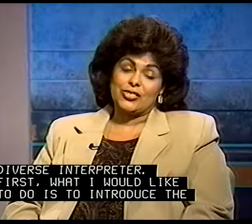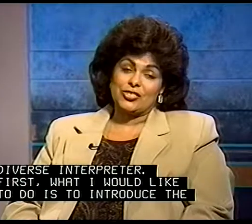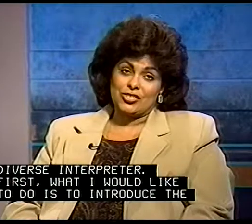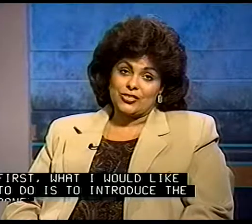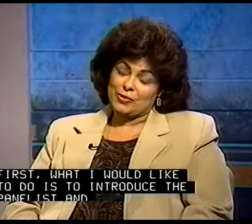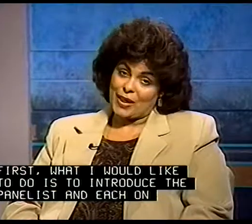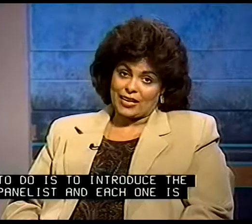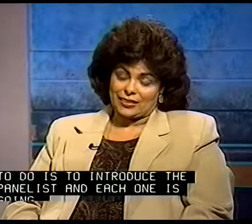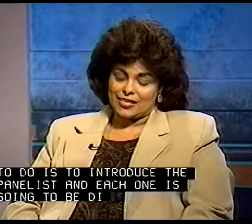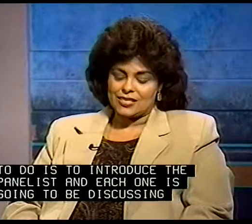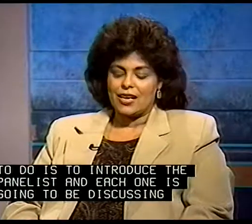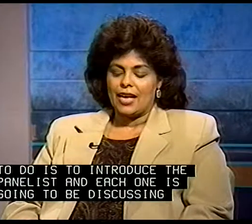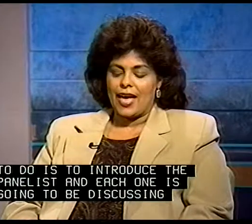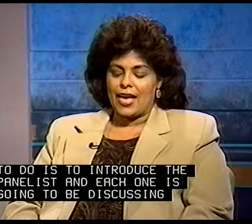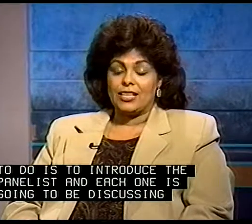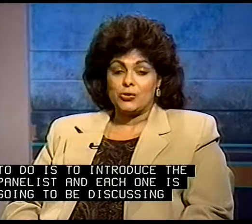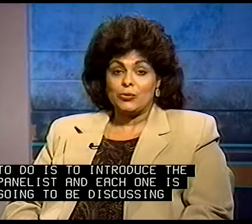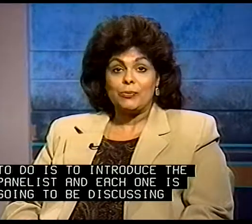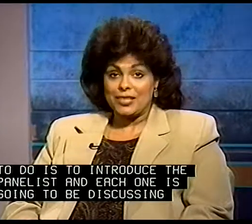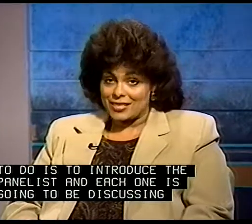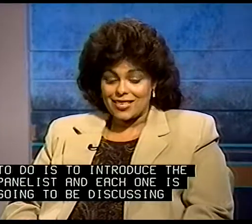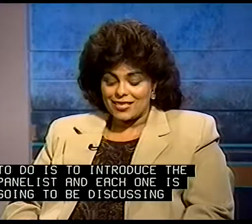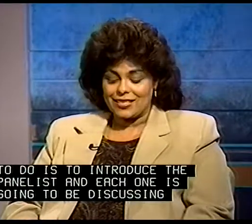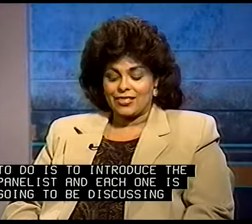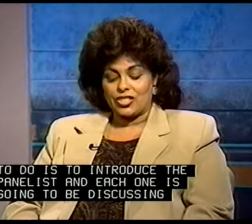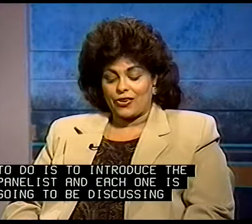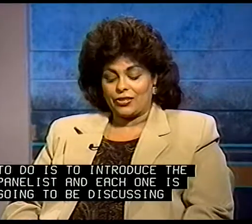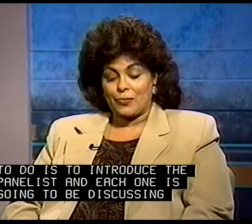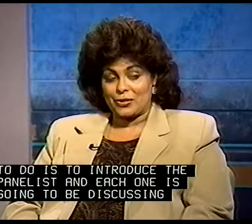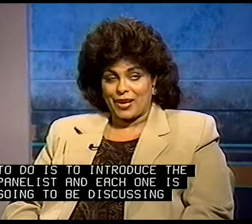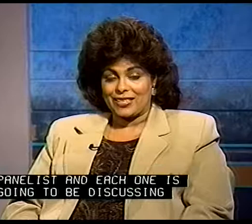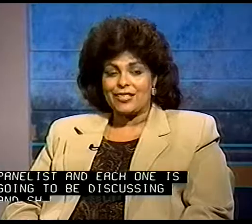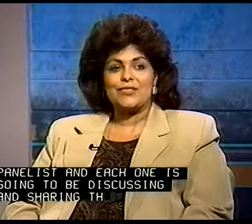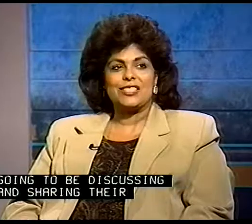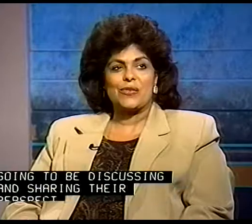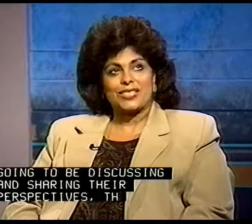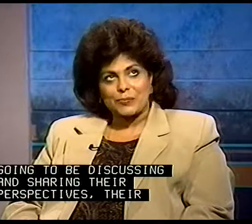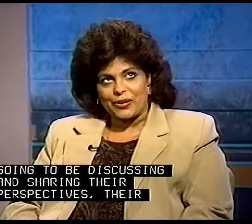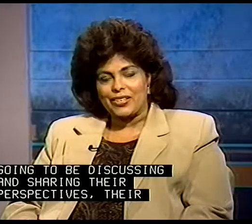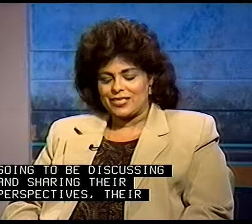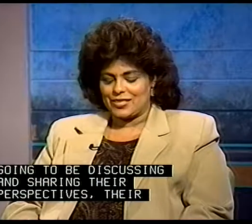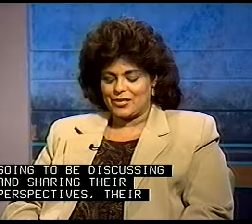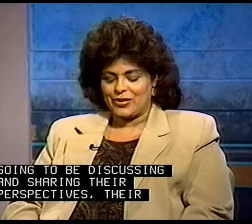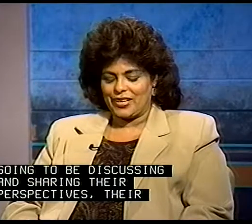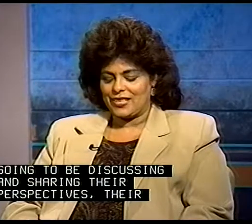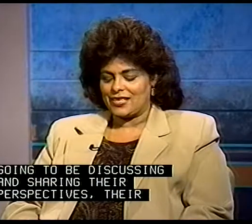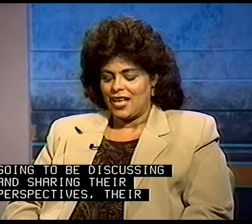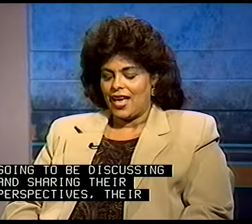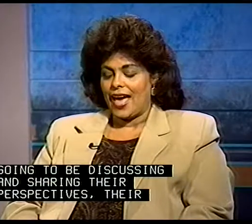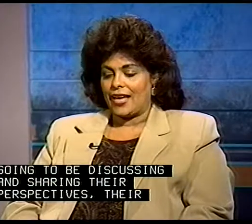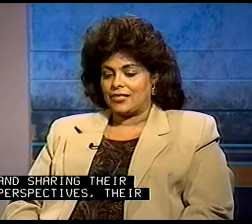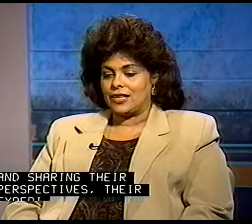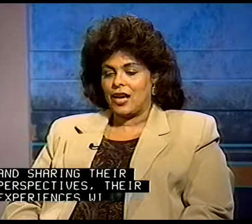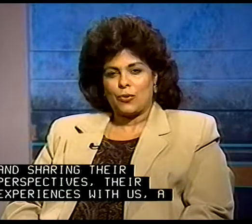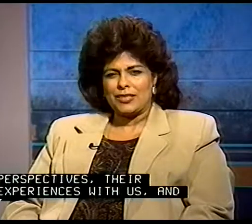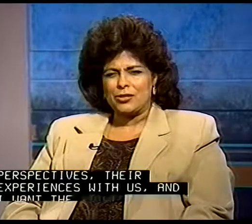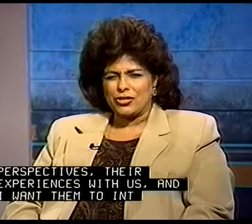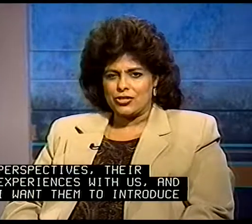is introduce the panelists, and each one will be discussing and sharing their perspectives, their experiences with us, and I want them to